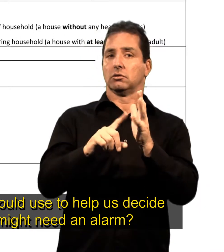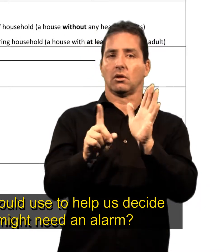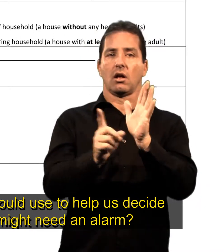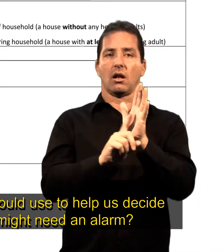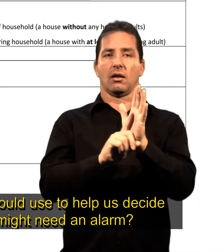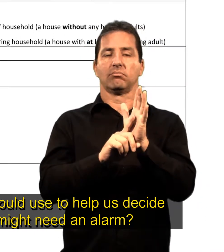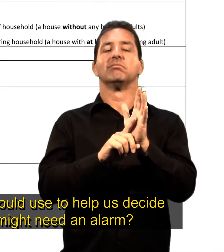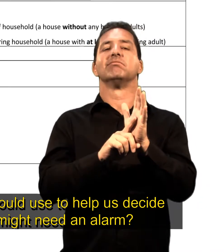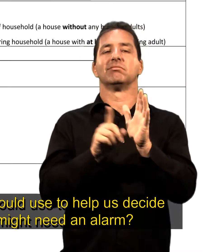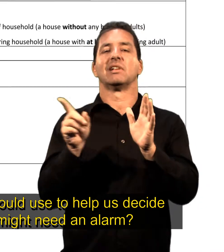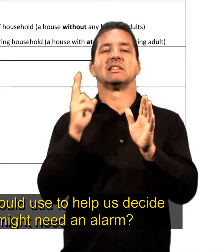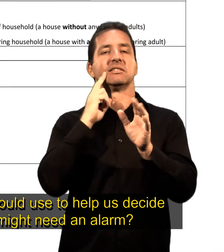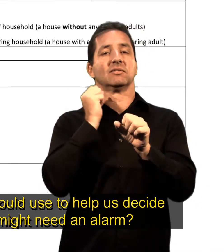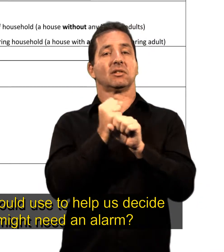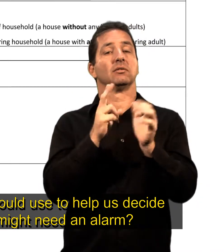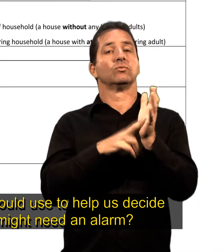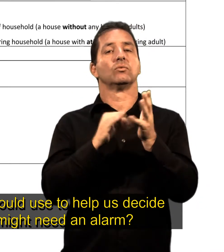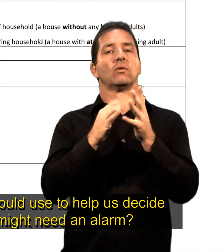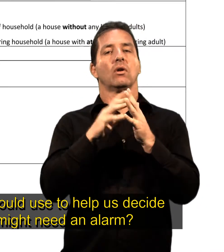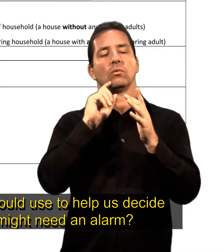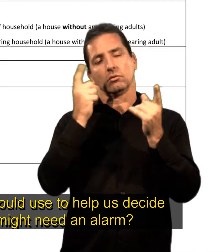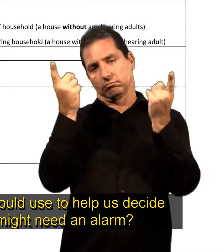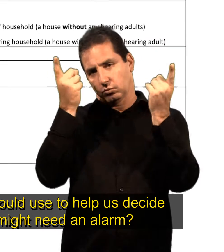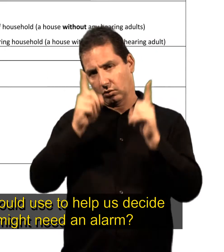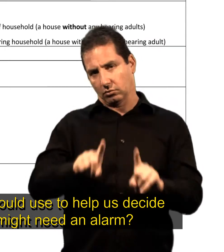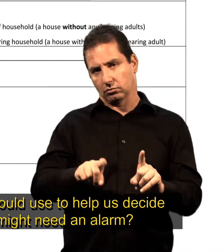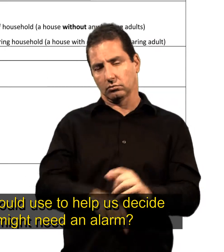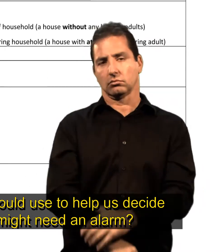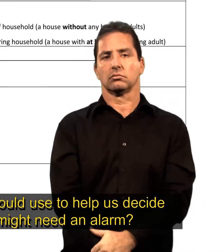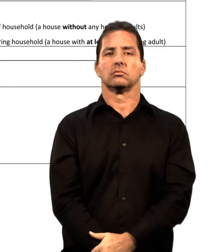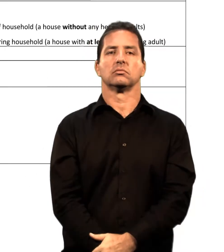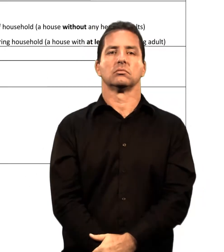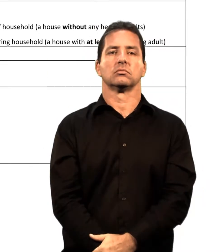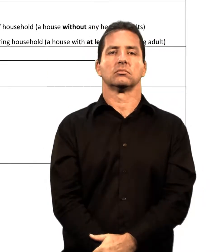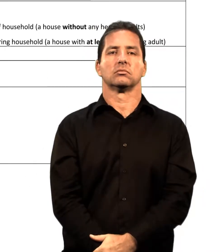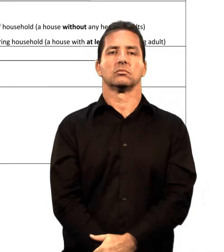could use to help us decide how urgently you might need an alarm?